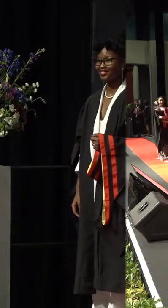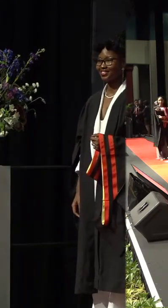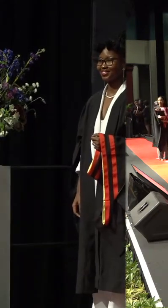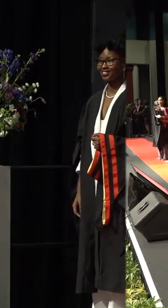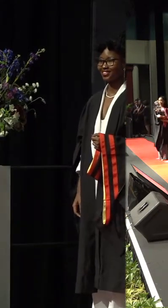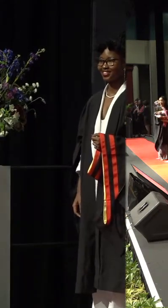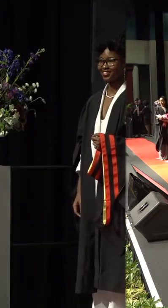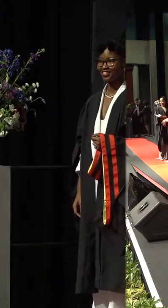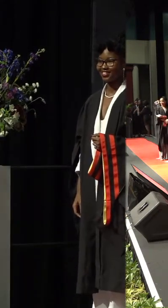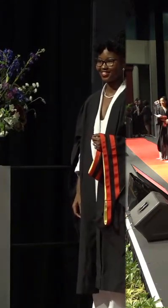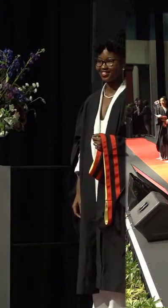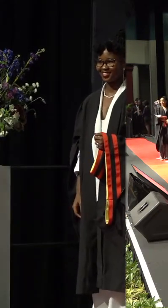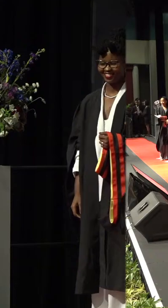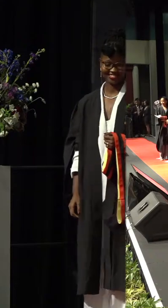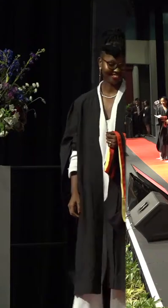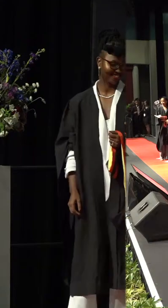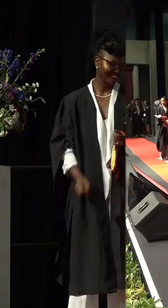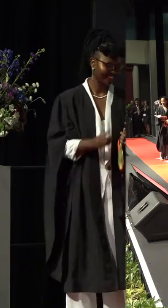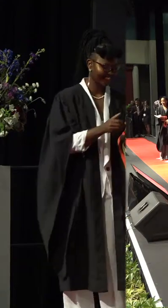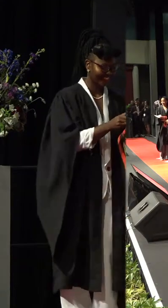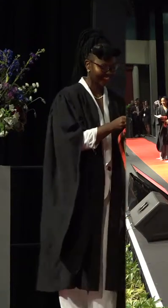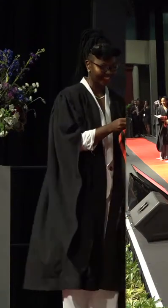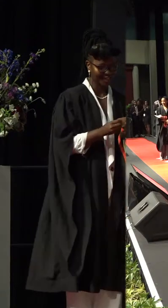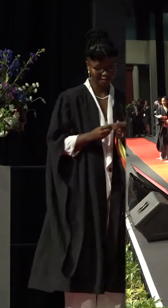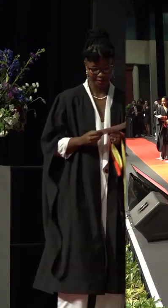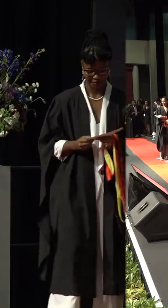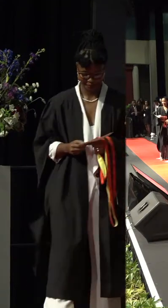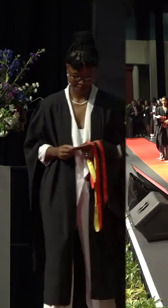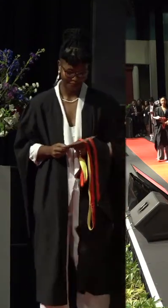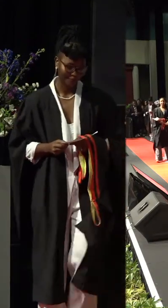Sibakazi Makowa.